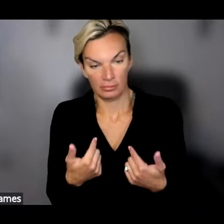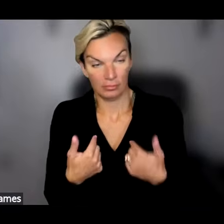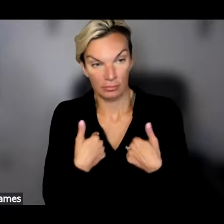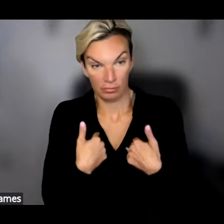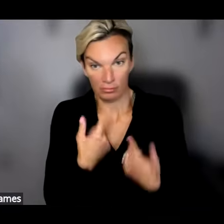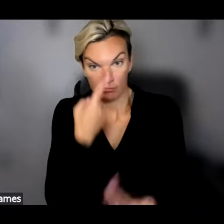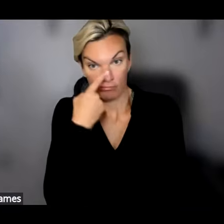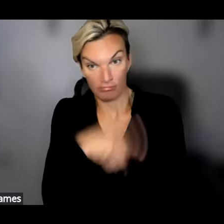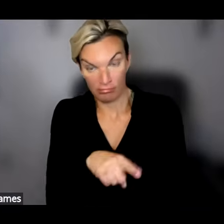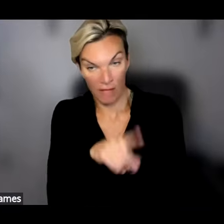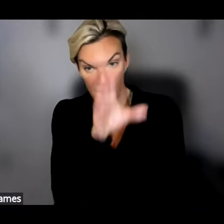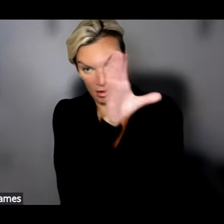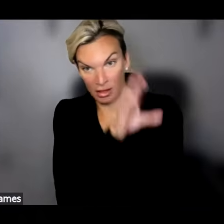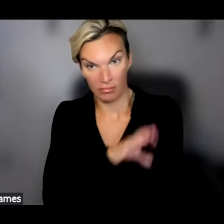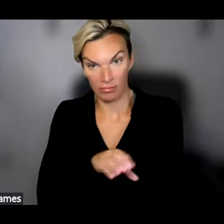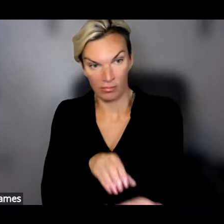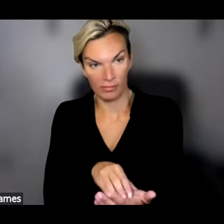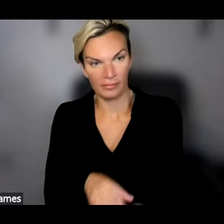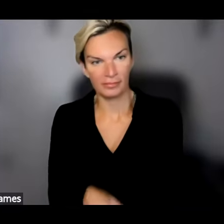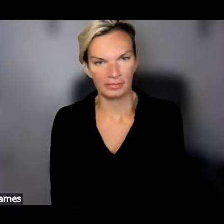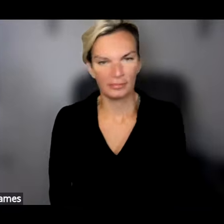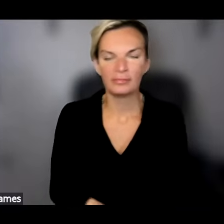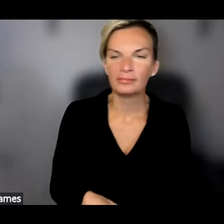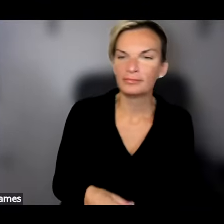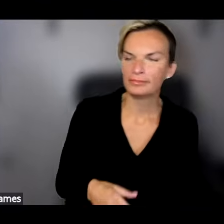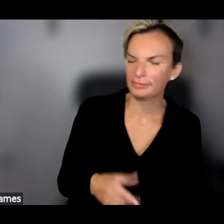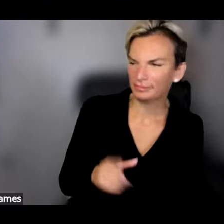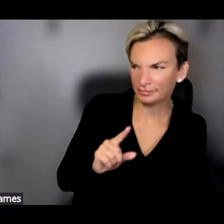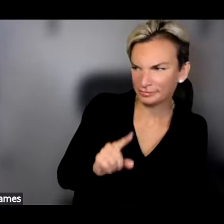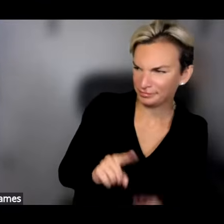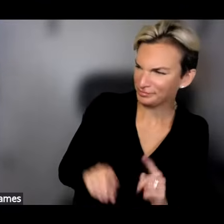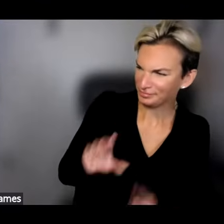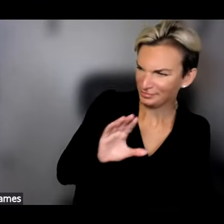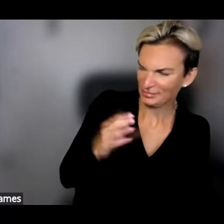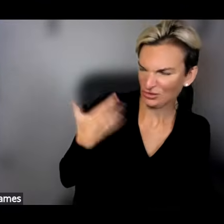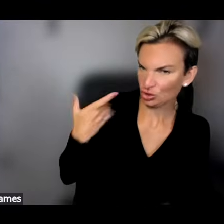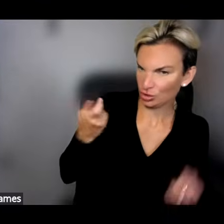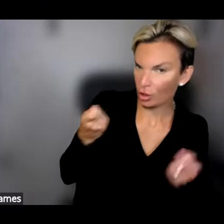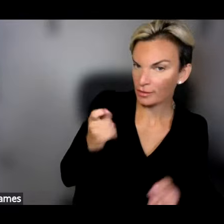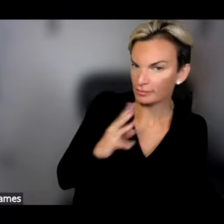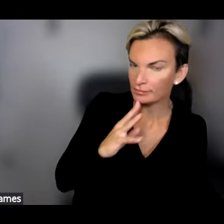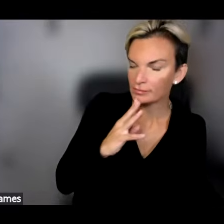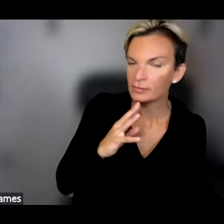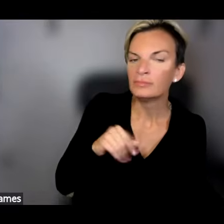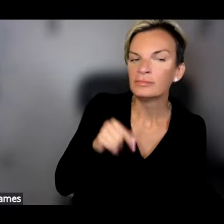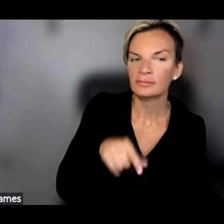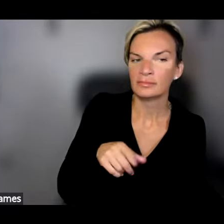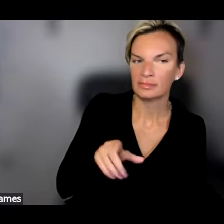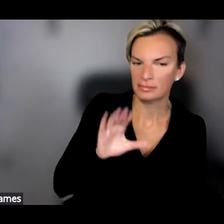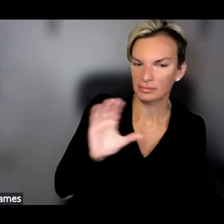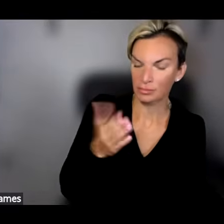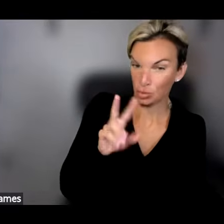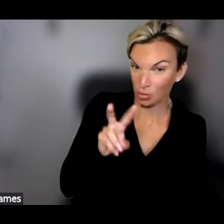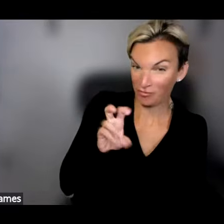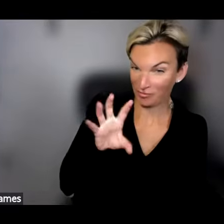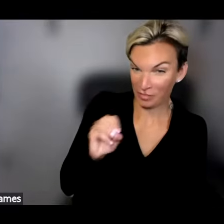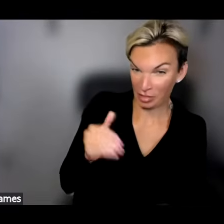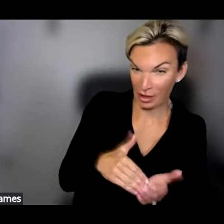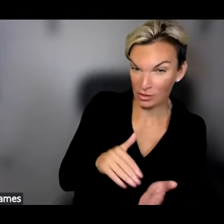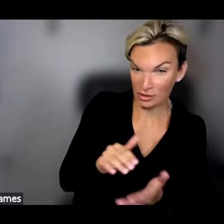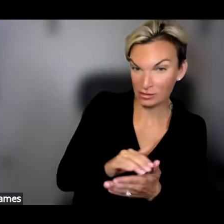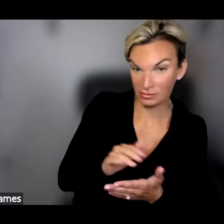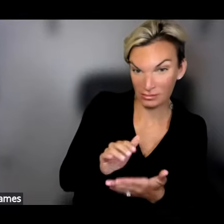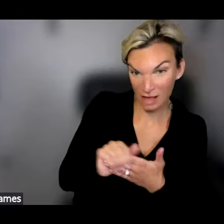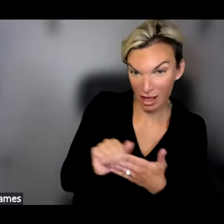that change. Seems like it's substantive though. I mean, and if you look at the economic news, I mean, $250,000 today is about the price of a week's